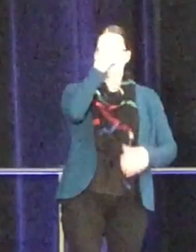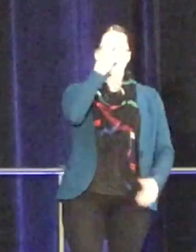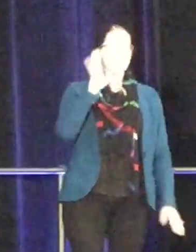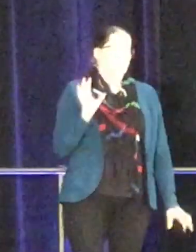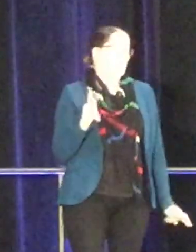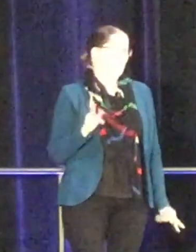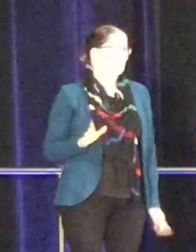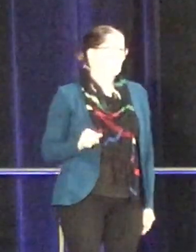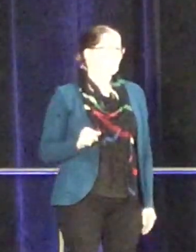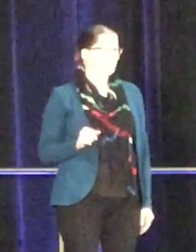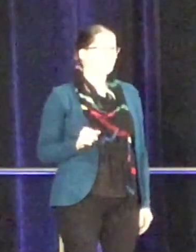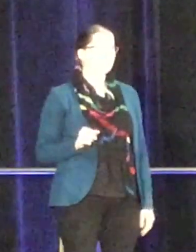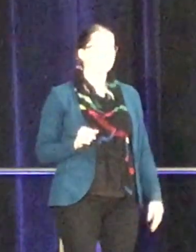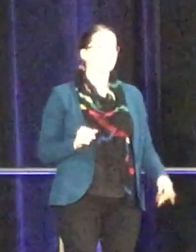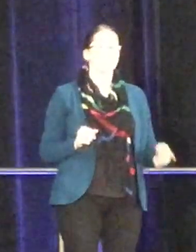Class clown.